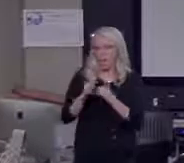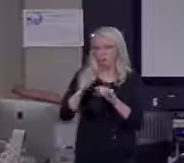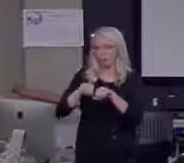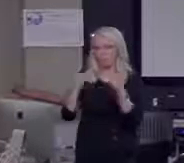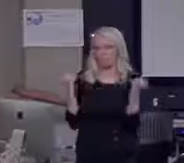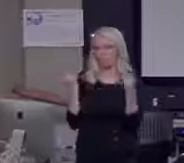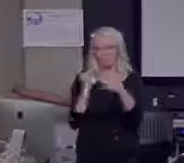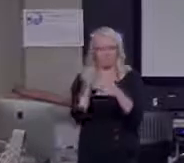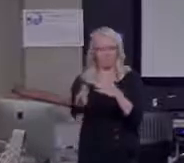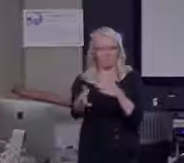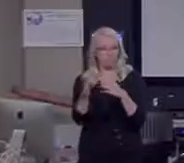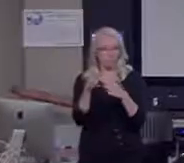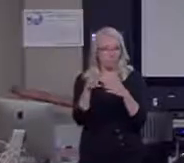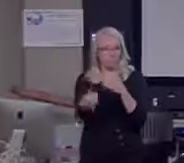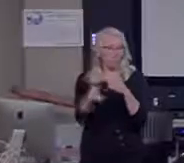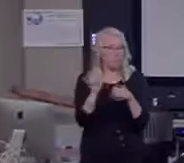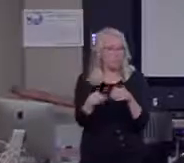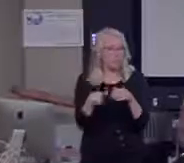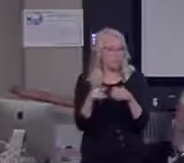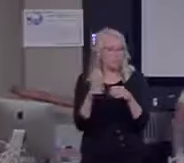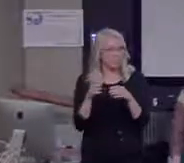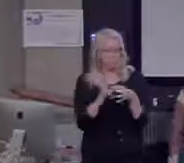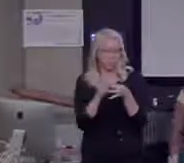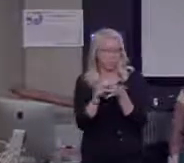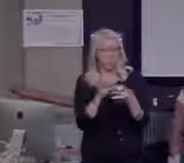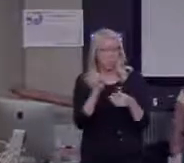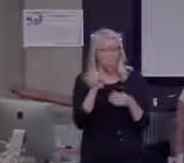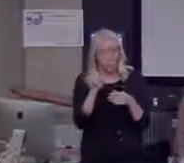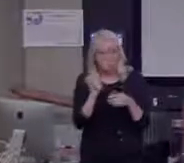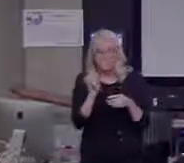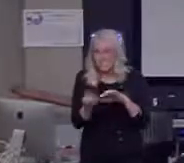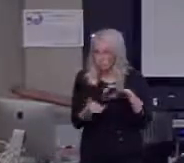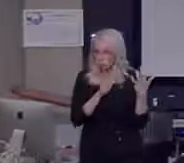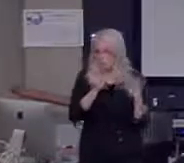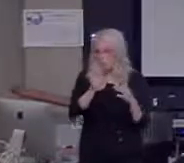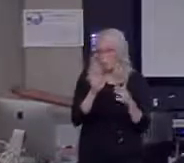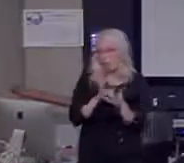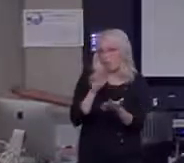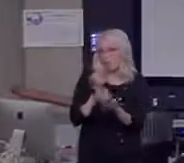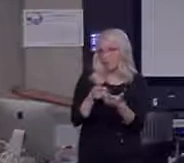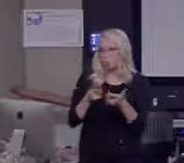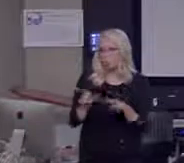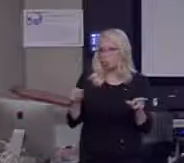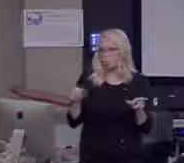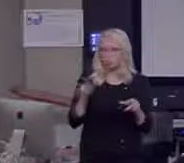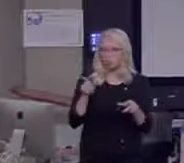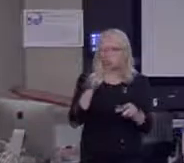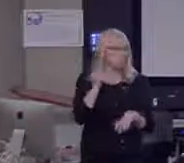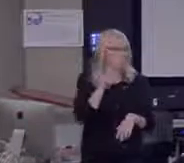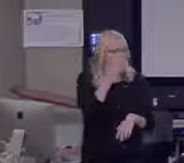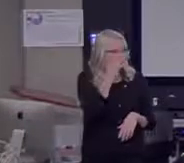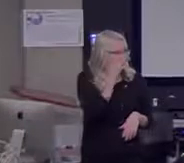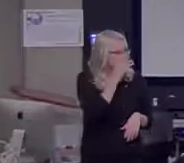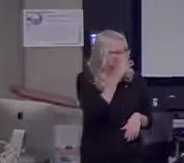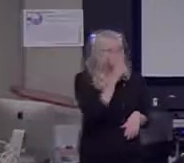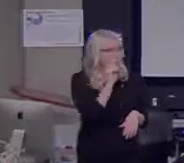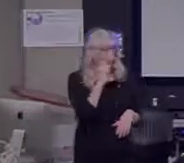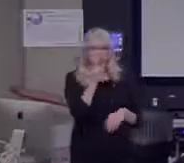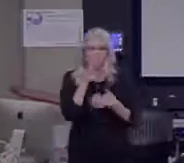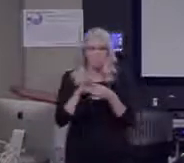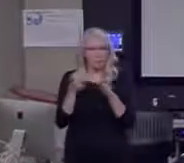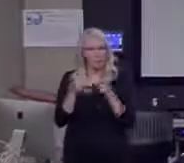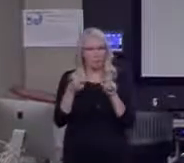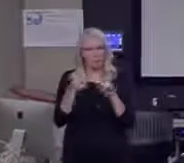fact, breaking the contingency disrupted children's language learning. The message then from